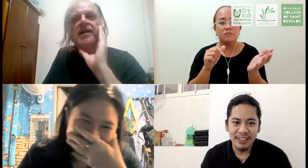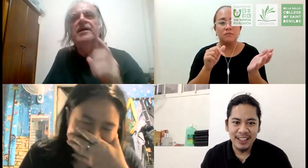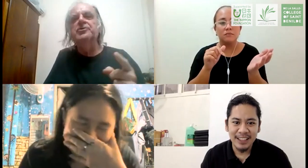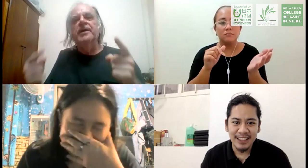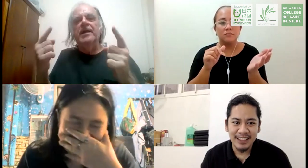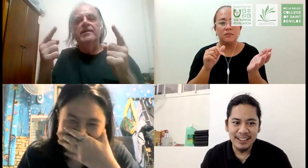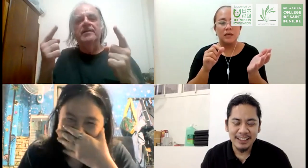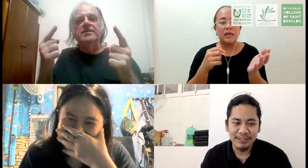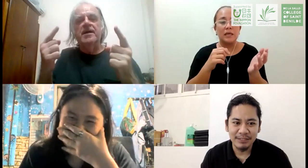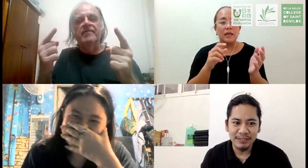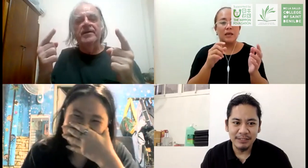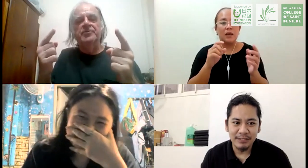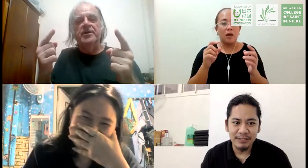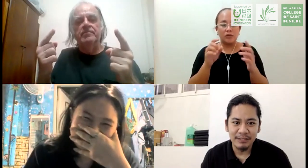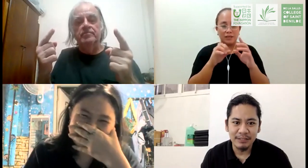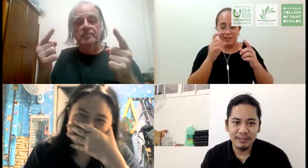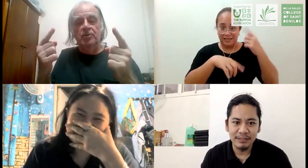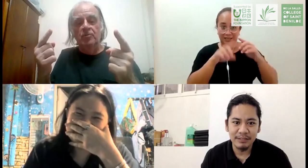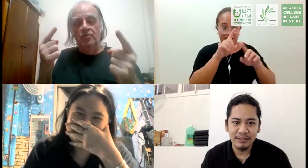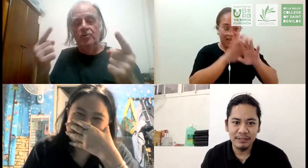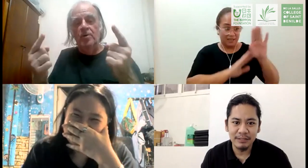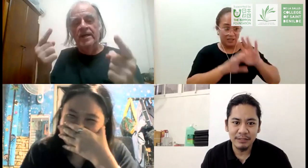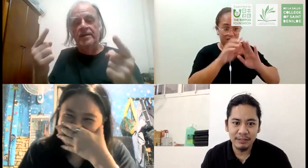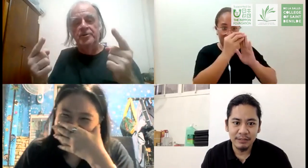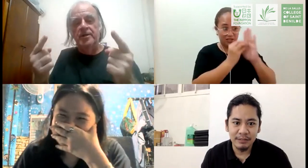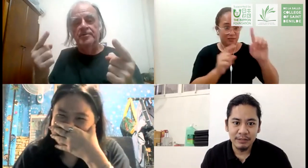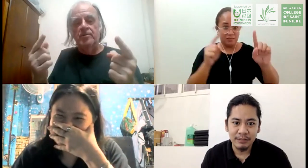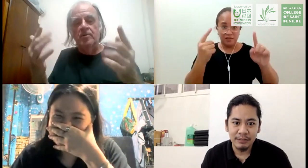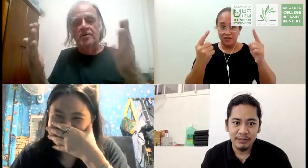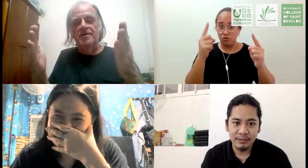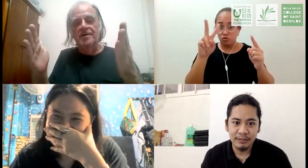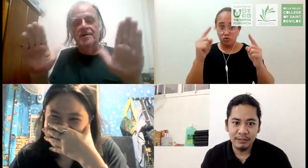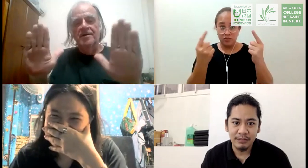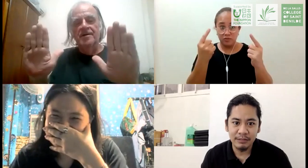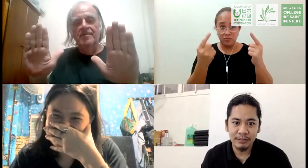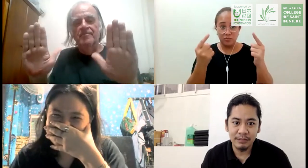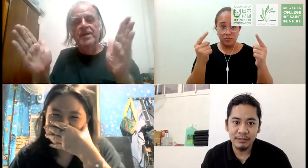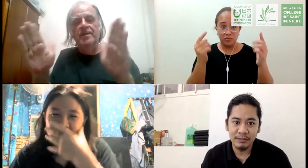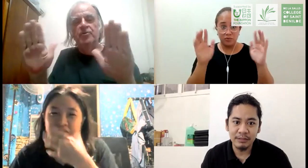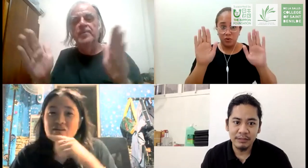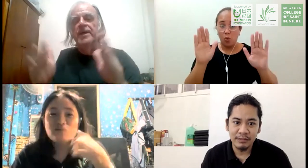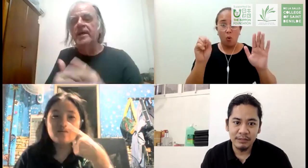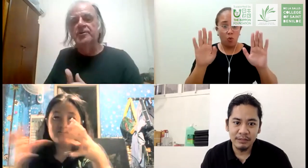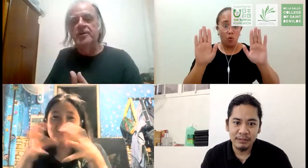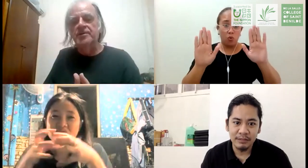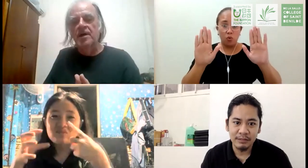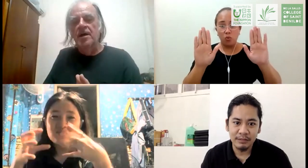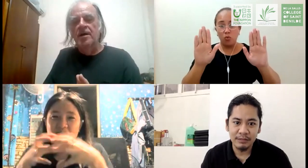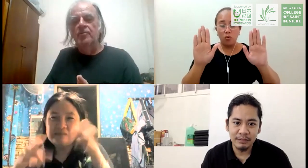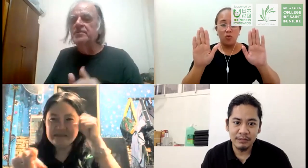unless you get like this kind of hand shape, two one-hand shapes, or two B hand shapes, the rest